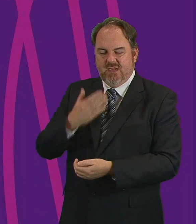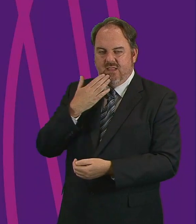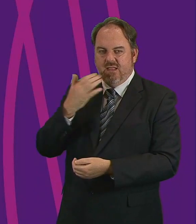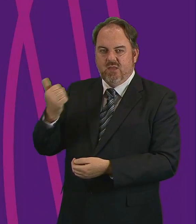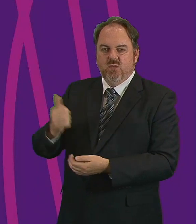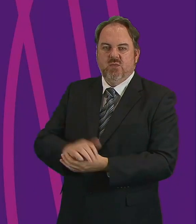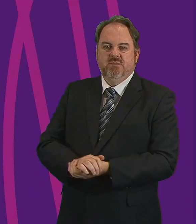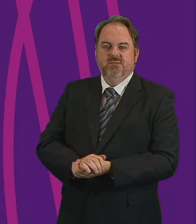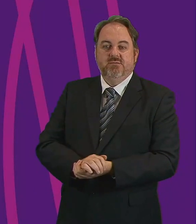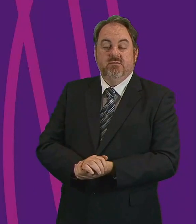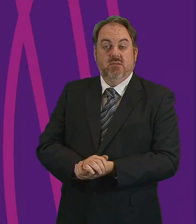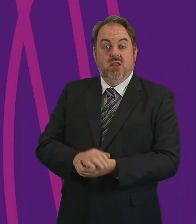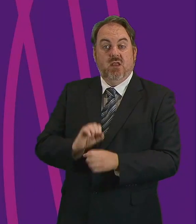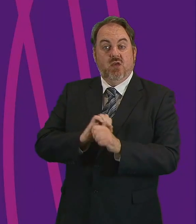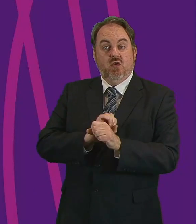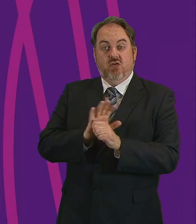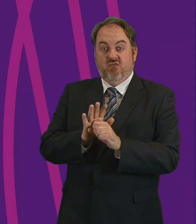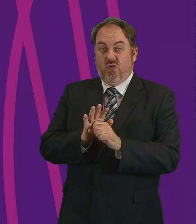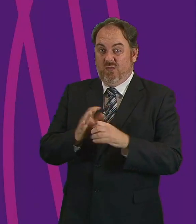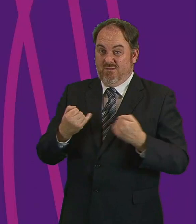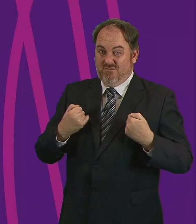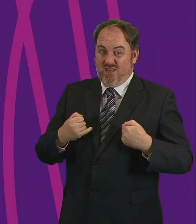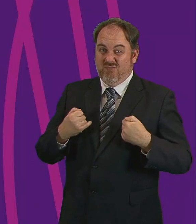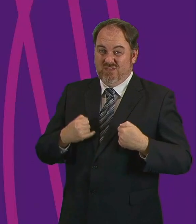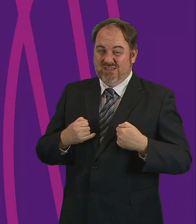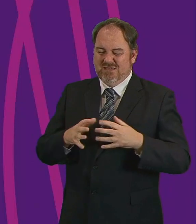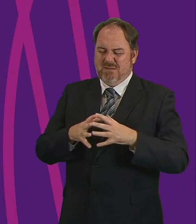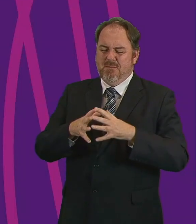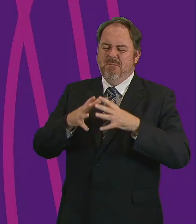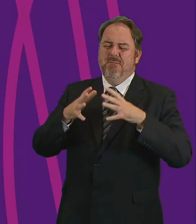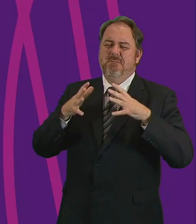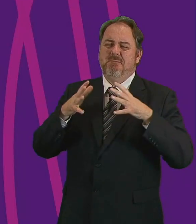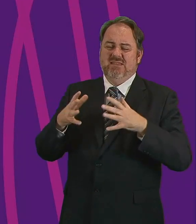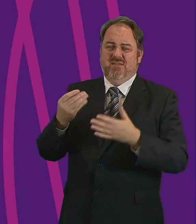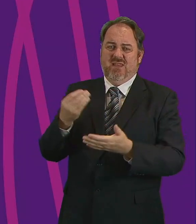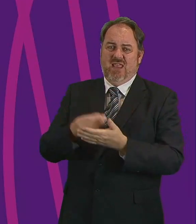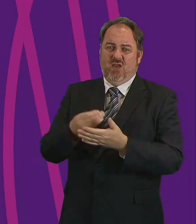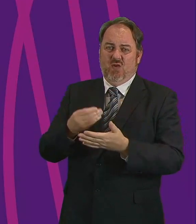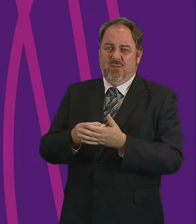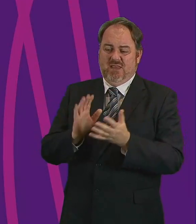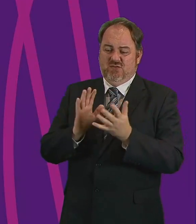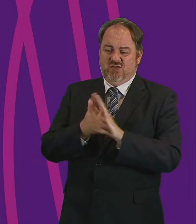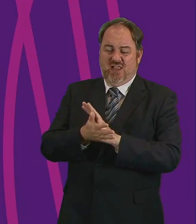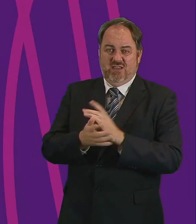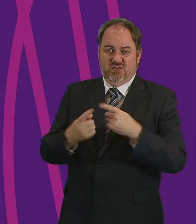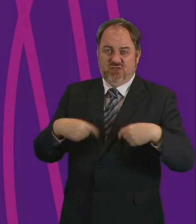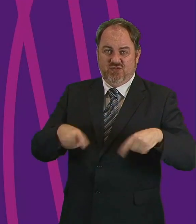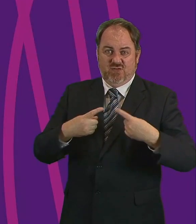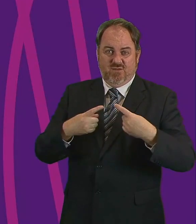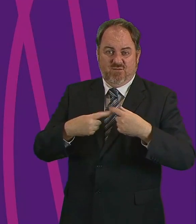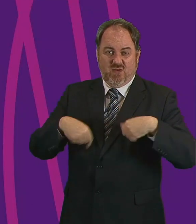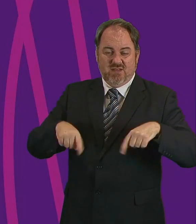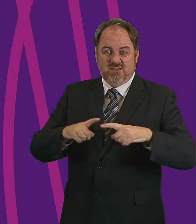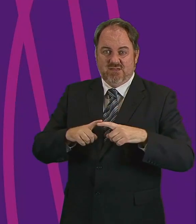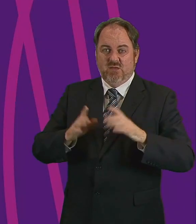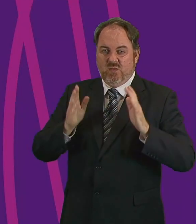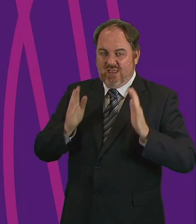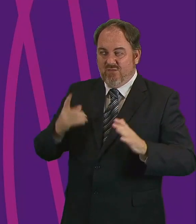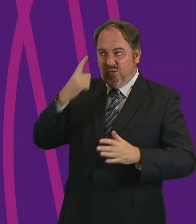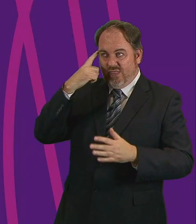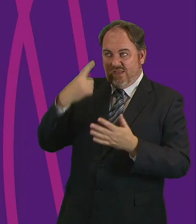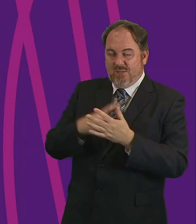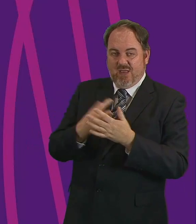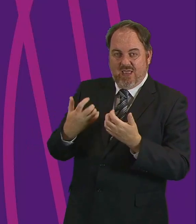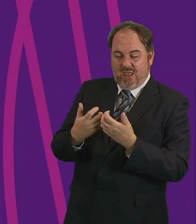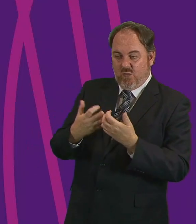Officer. Coronavirus is the biggest economic challenge of our lifetimes, requiring a massive fiscal response,